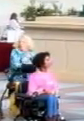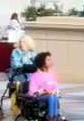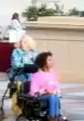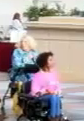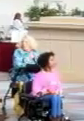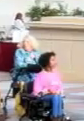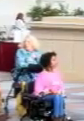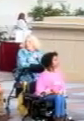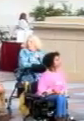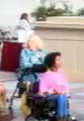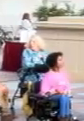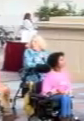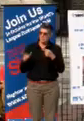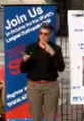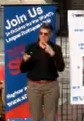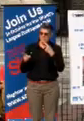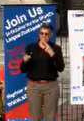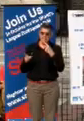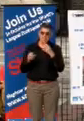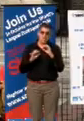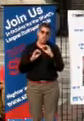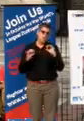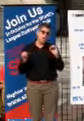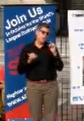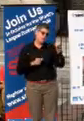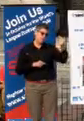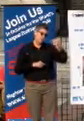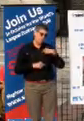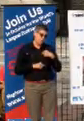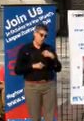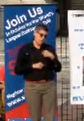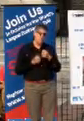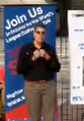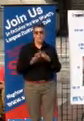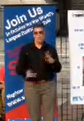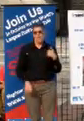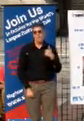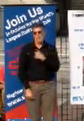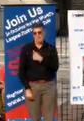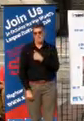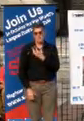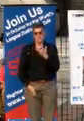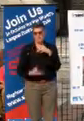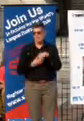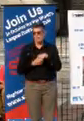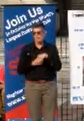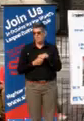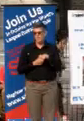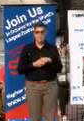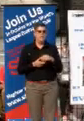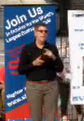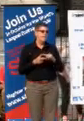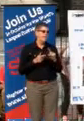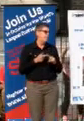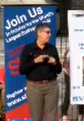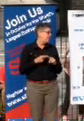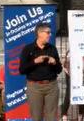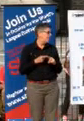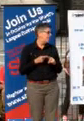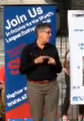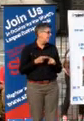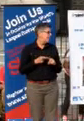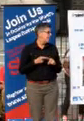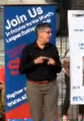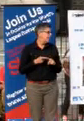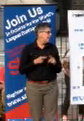nothing for us without us. And then he leaned forward, put his